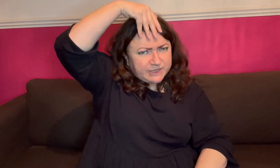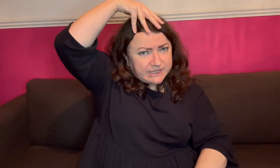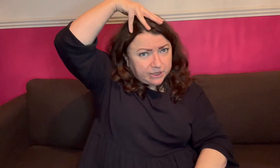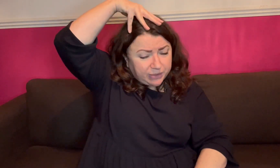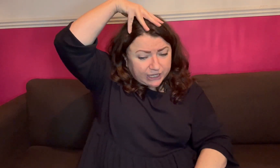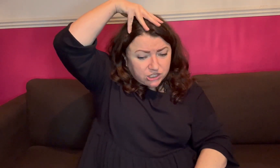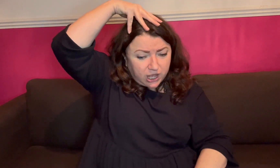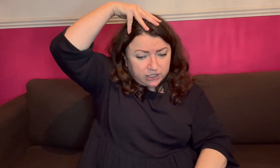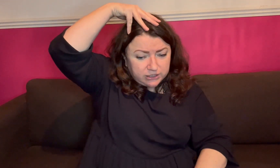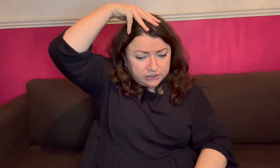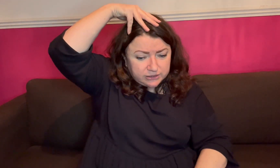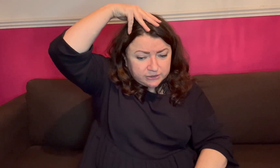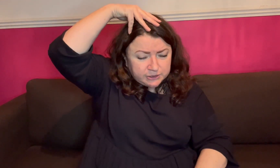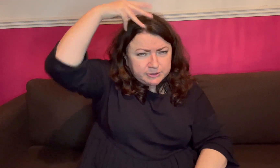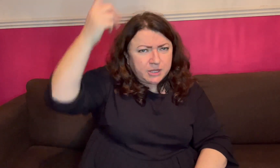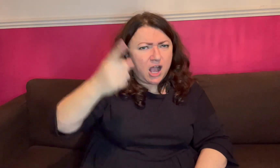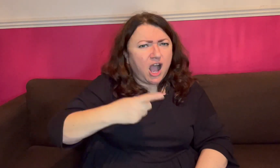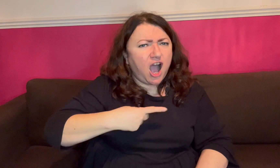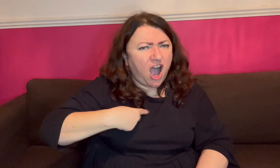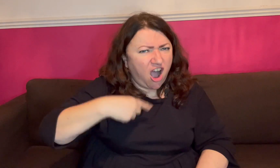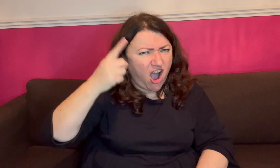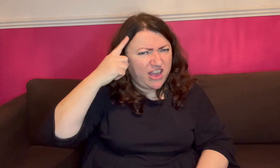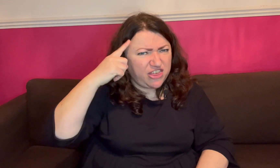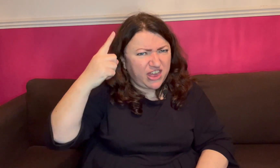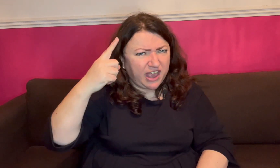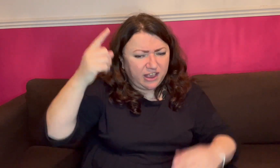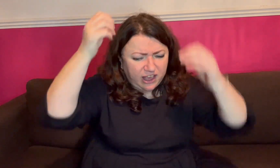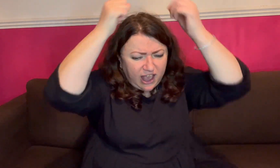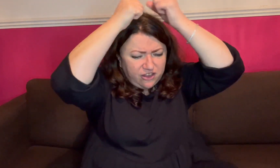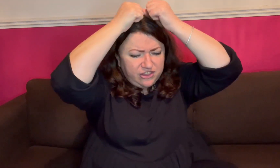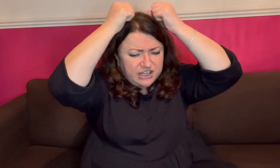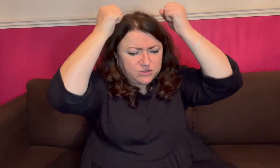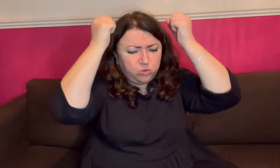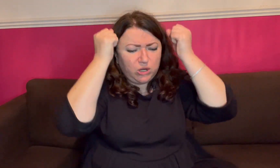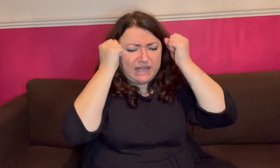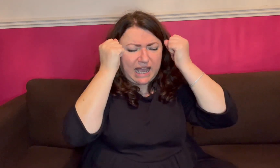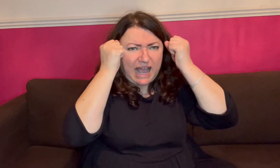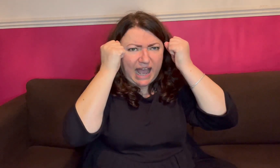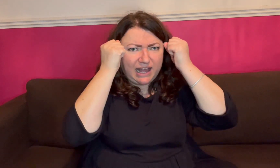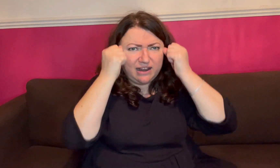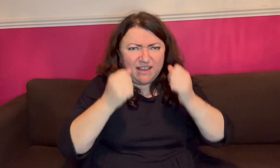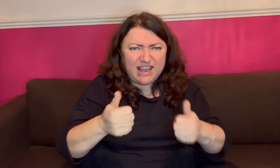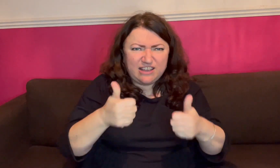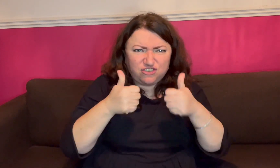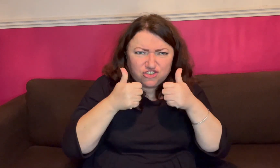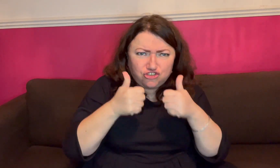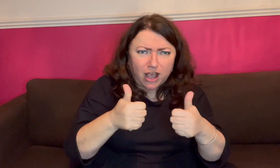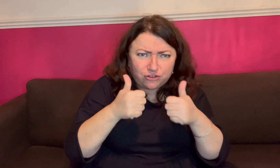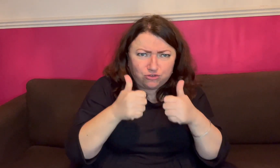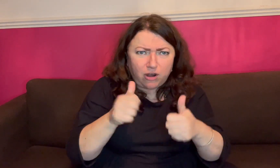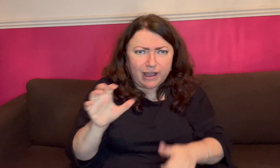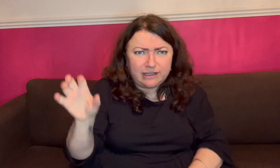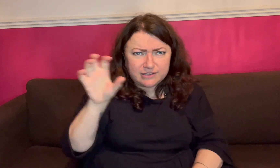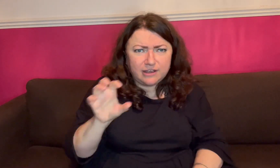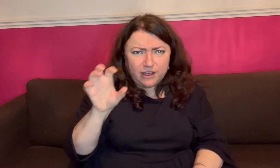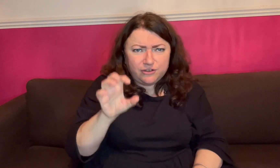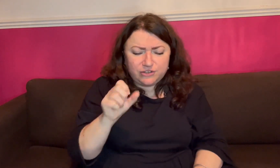Said Badger. I think this woolly hat is just right for